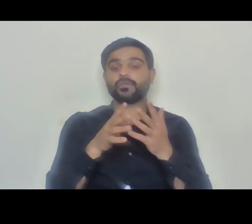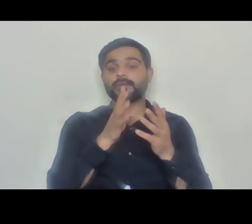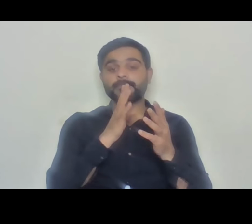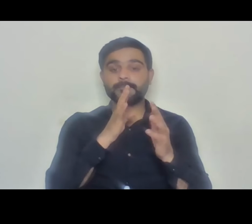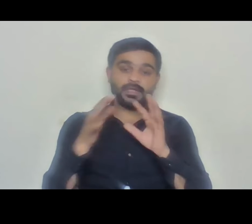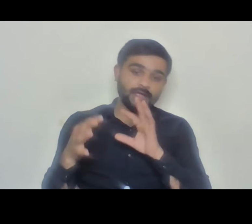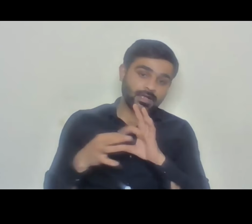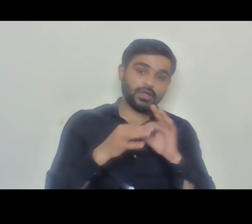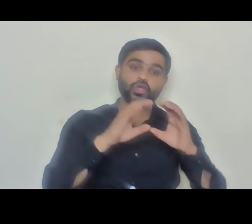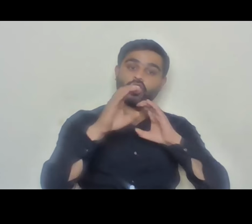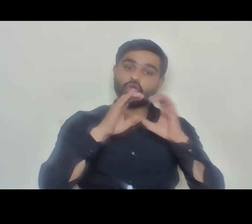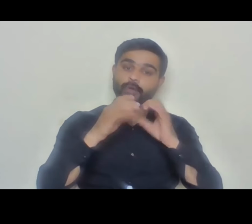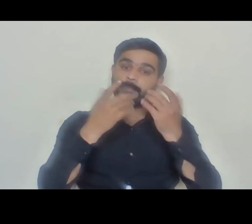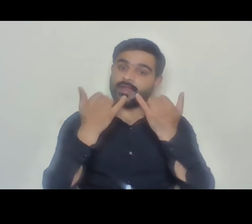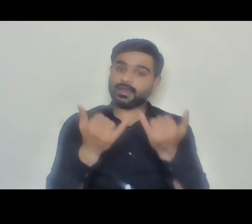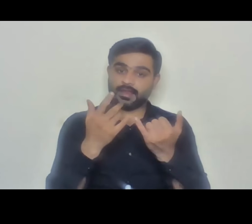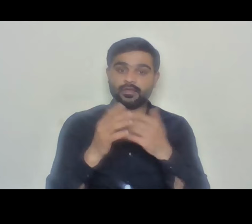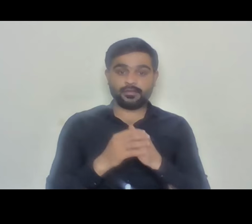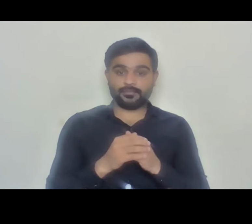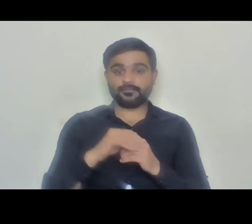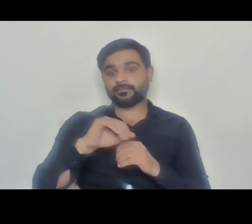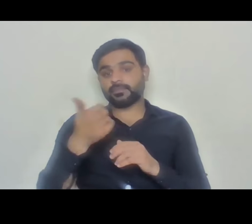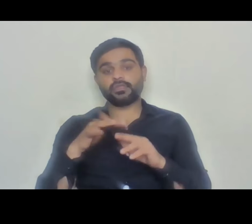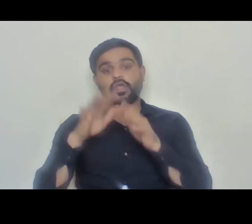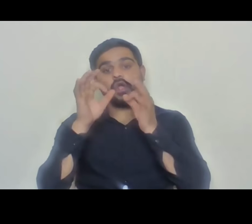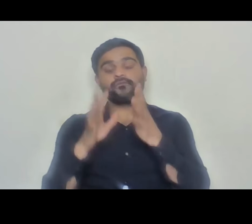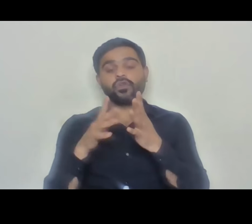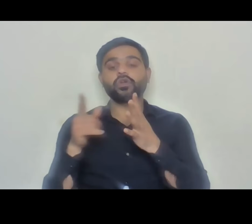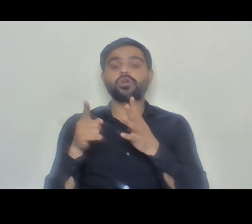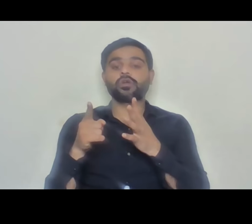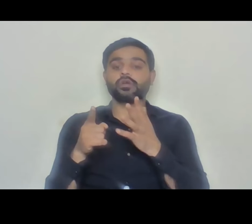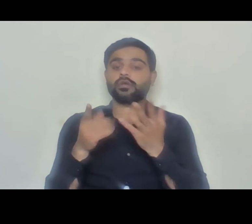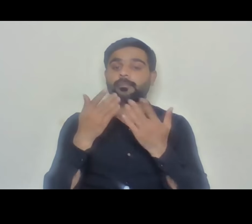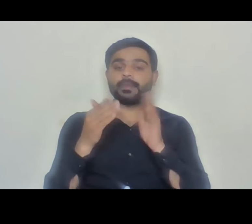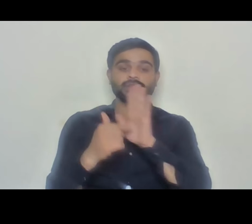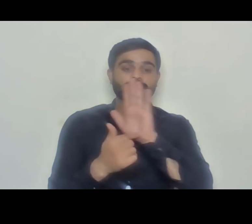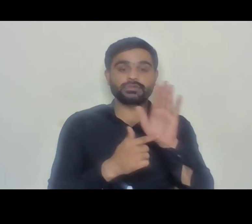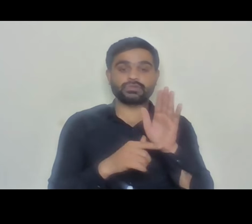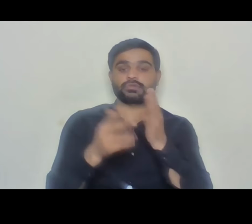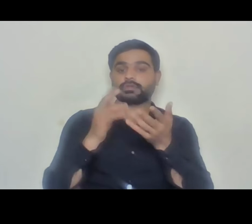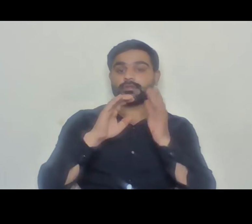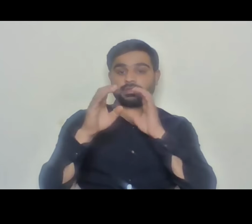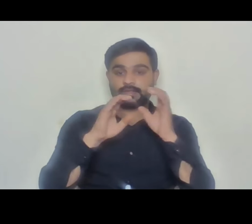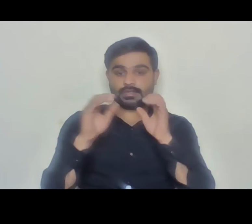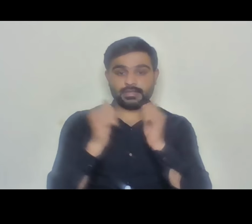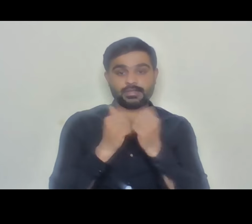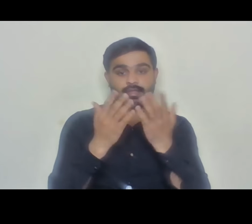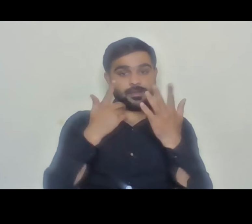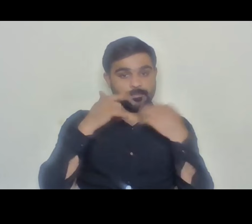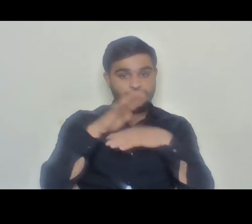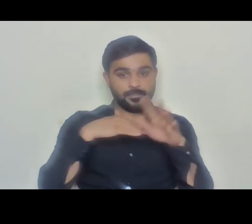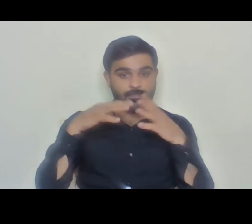written communication, or now even other forms of representations and communications are being